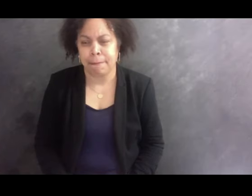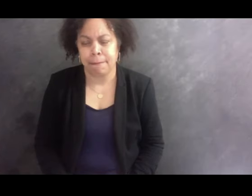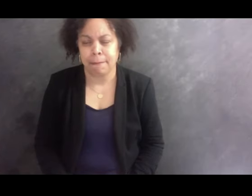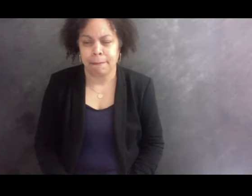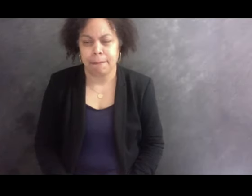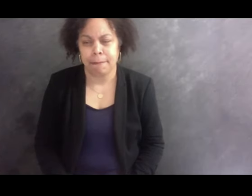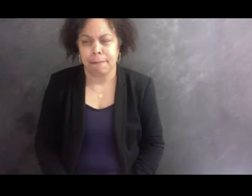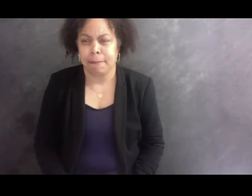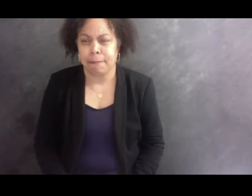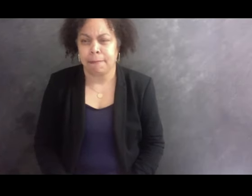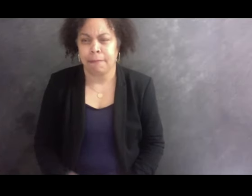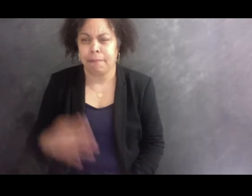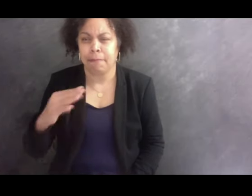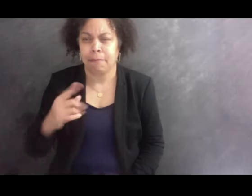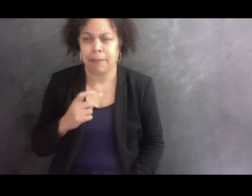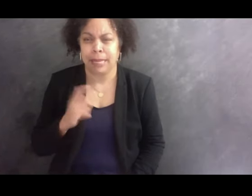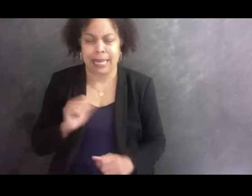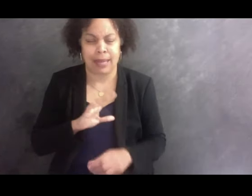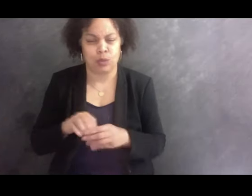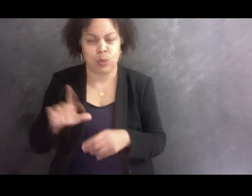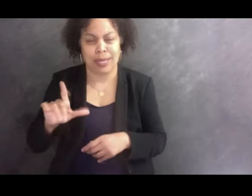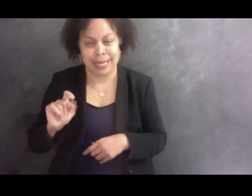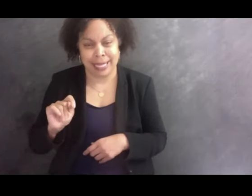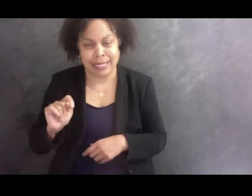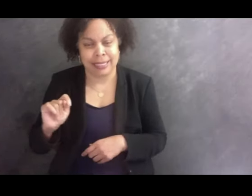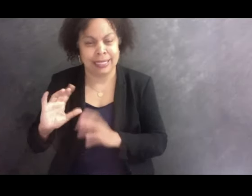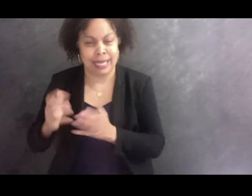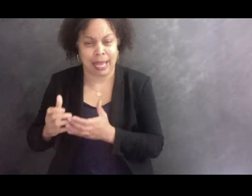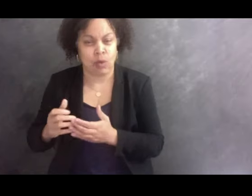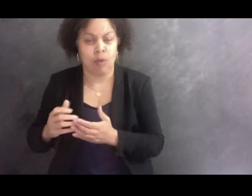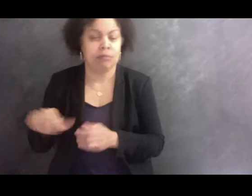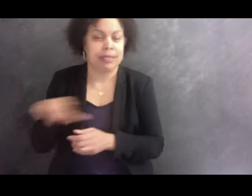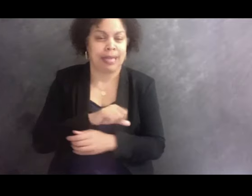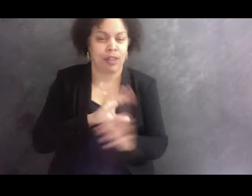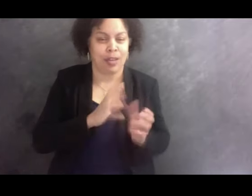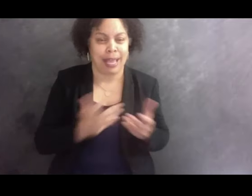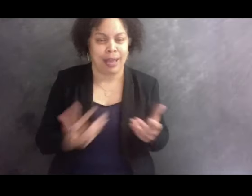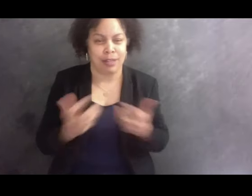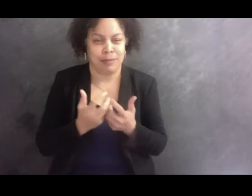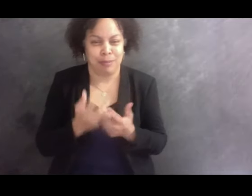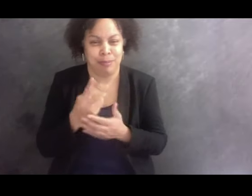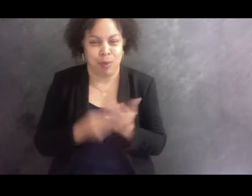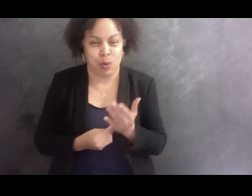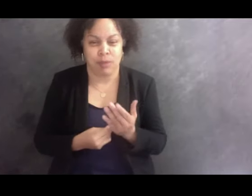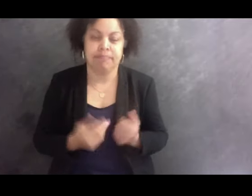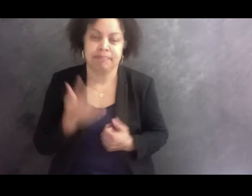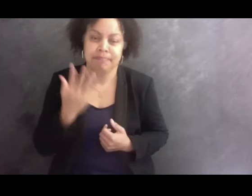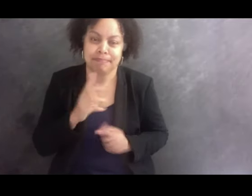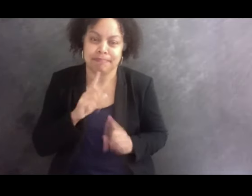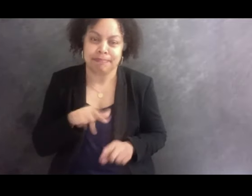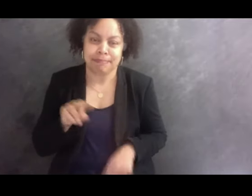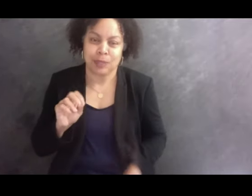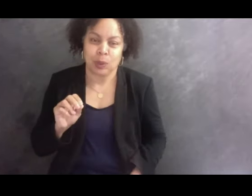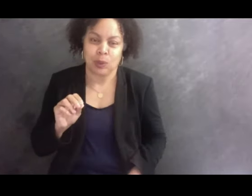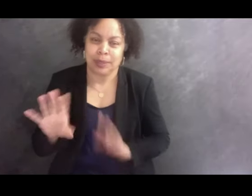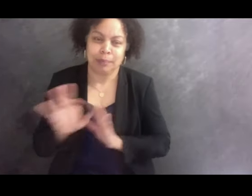Are you able to combine literature with another category? This is a good question, and unfortunately, the answer is no. You must pick